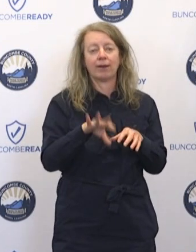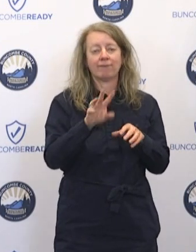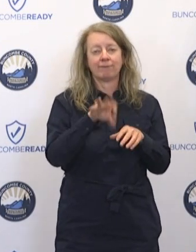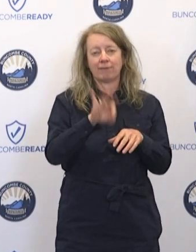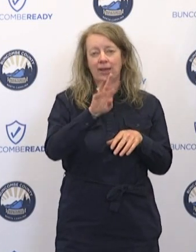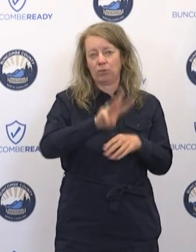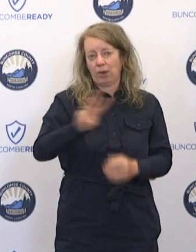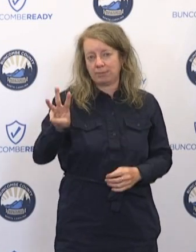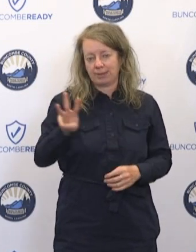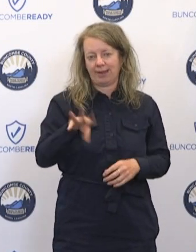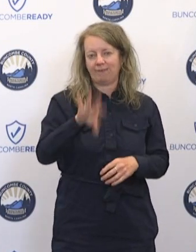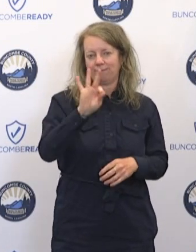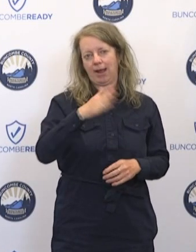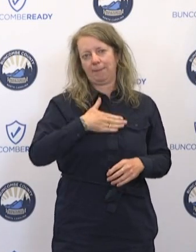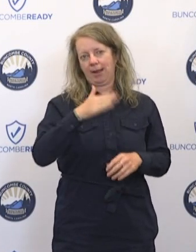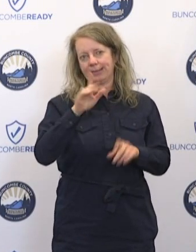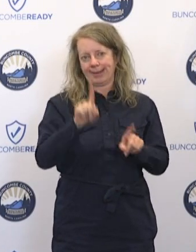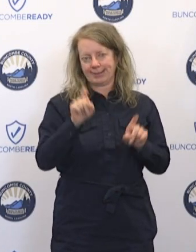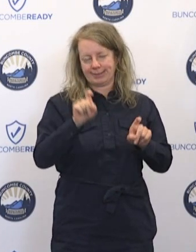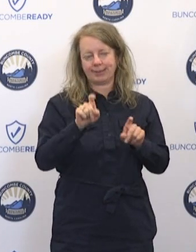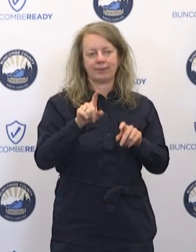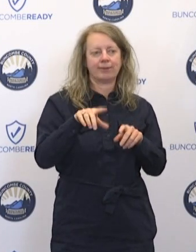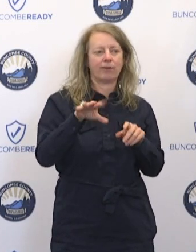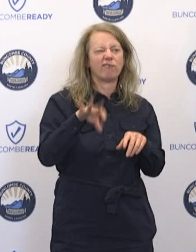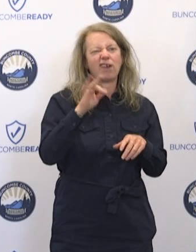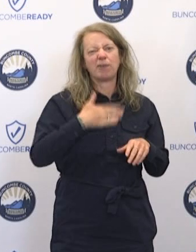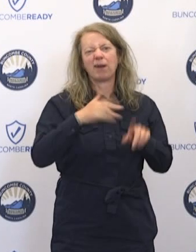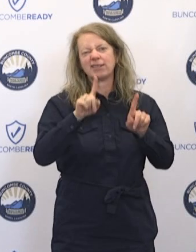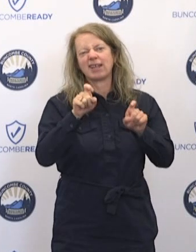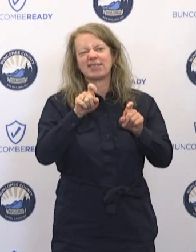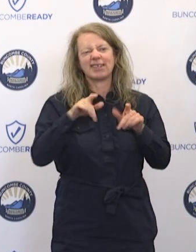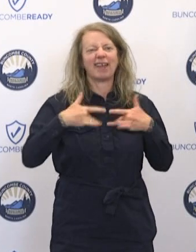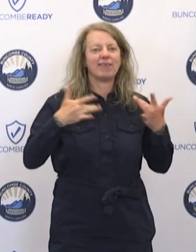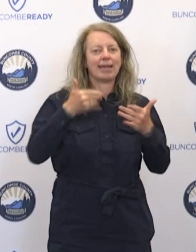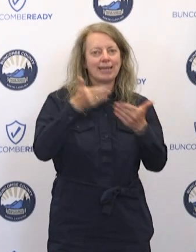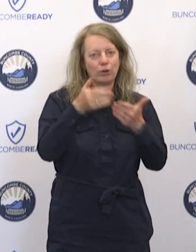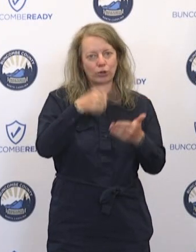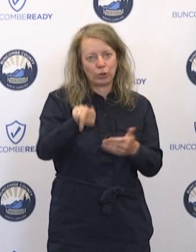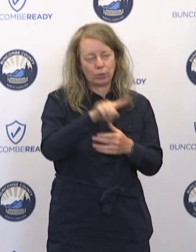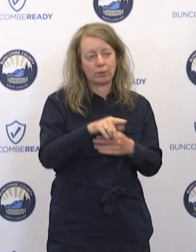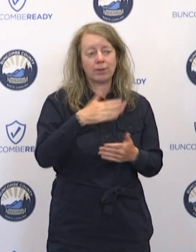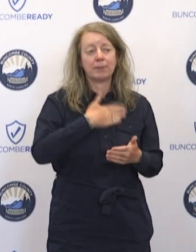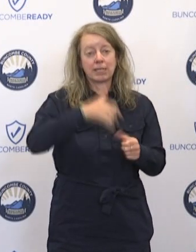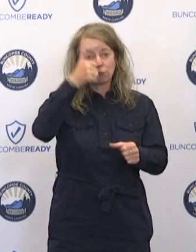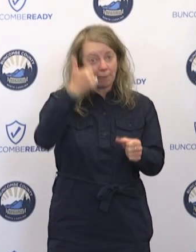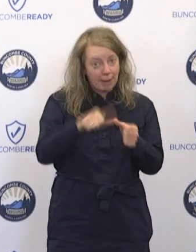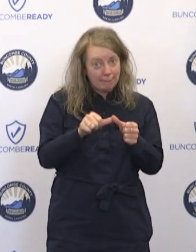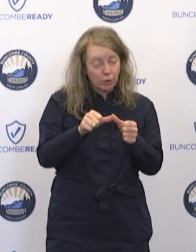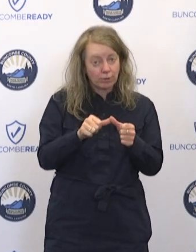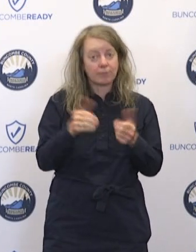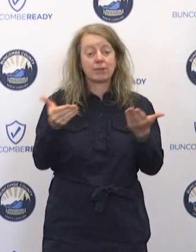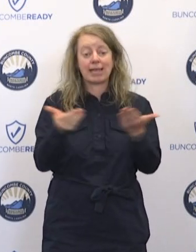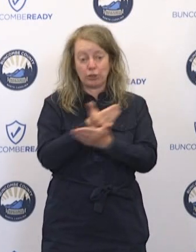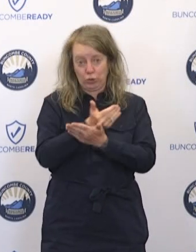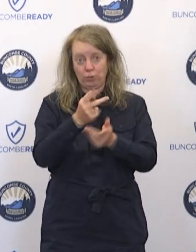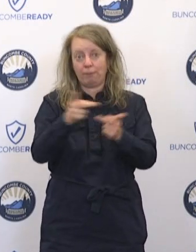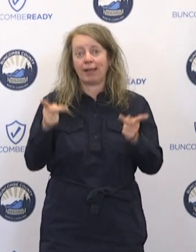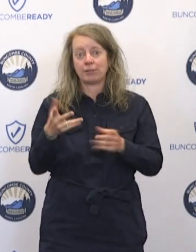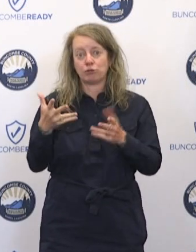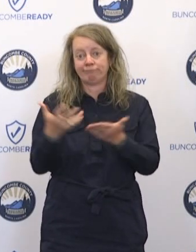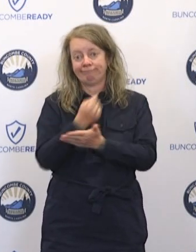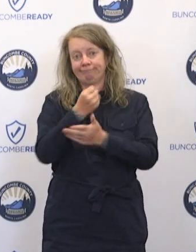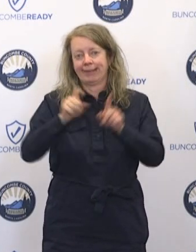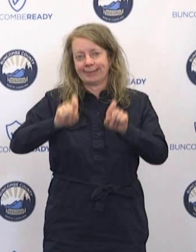a testing location or event near you. Please remember that a new testing provider is available in our community